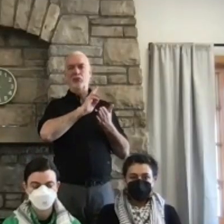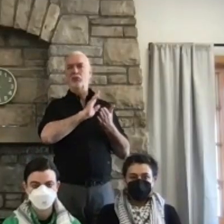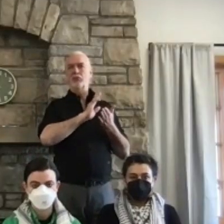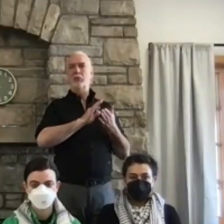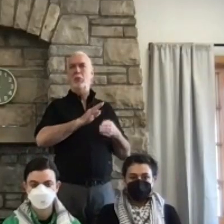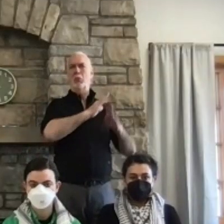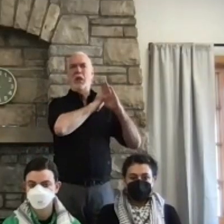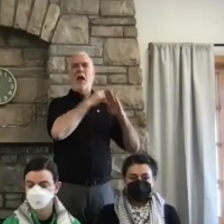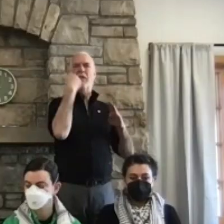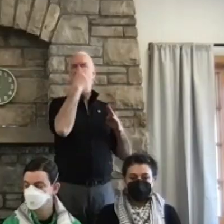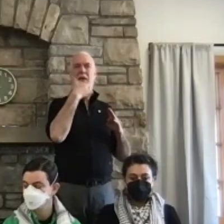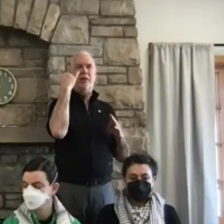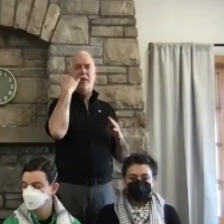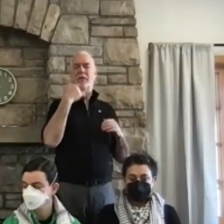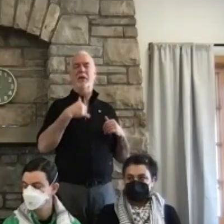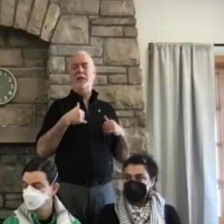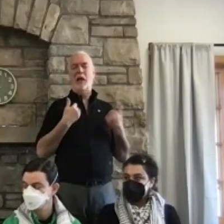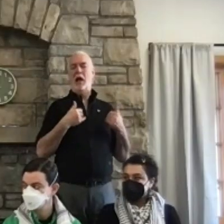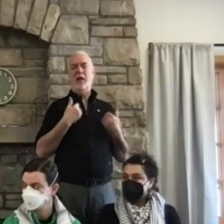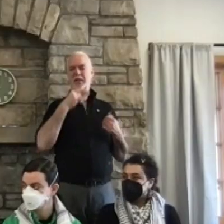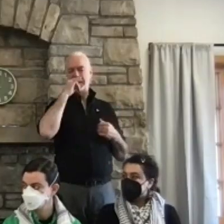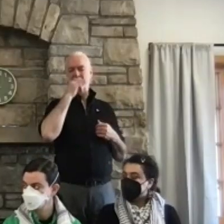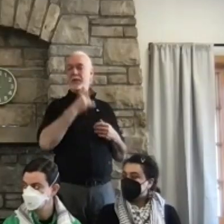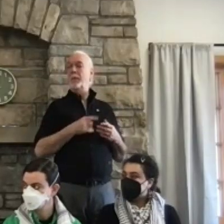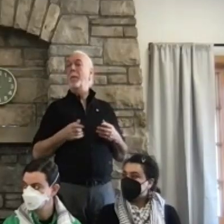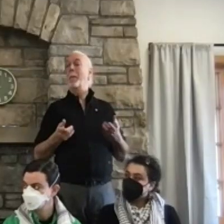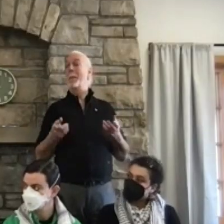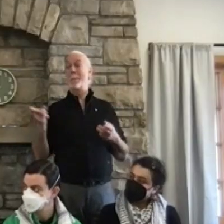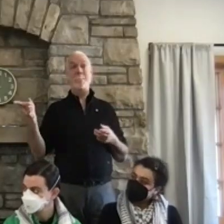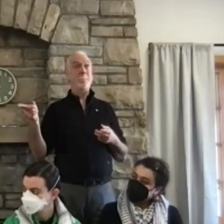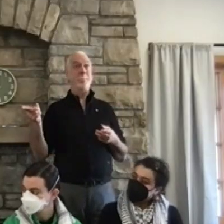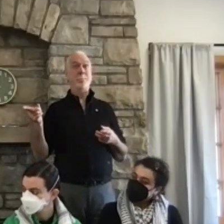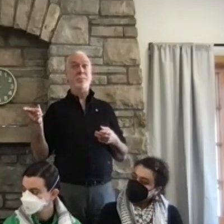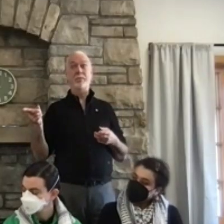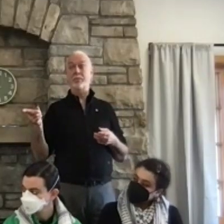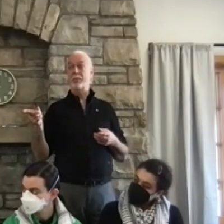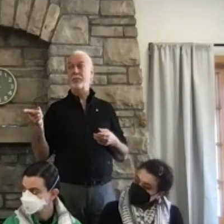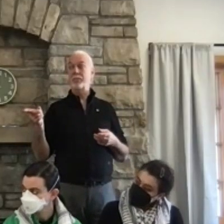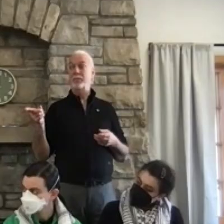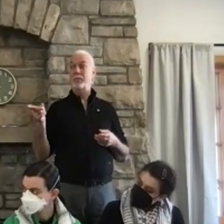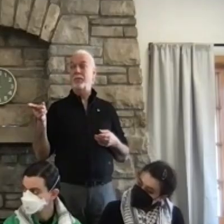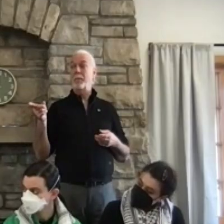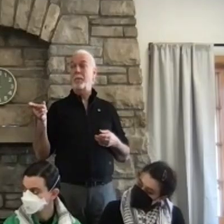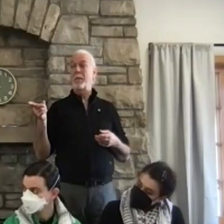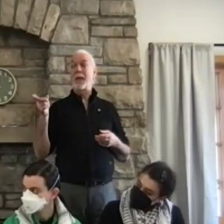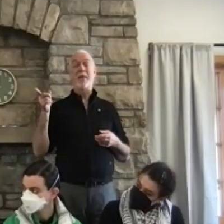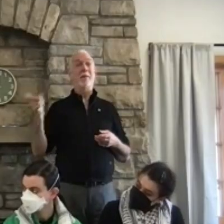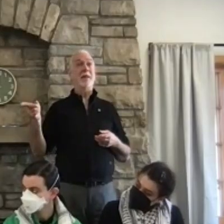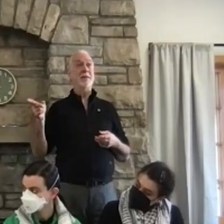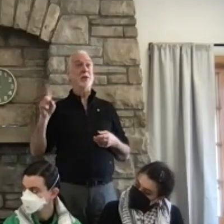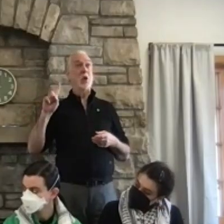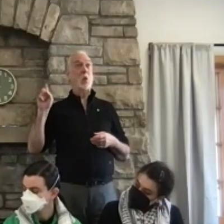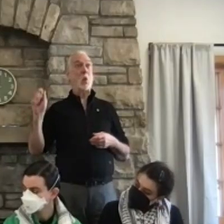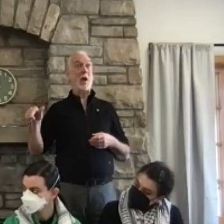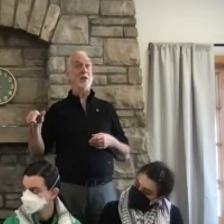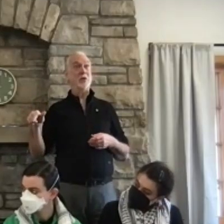go. Go ahead. We do have, I don't know if anyone can see the script, but the question is,